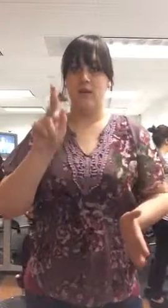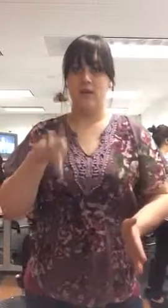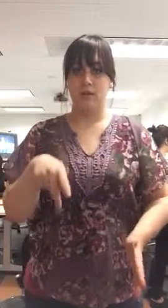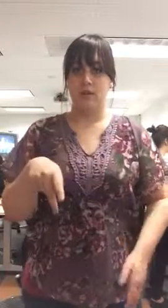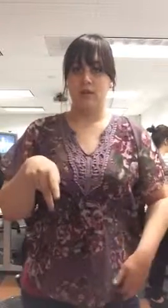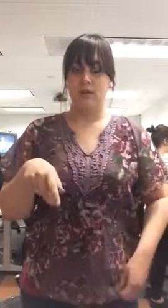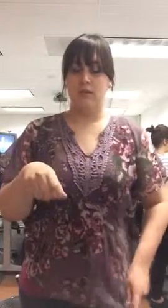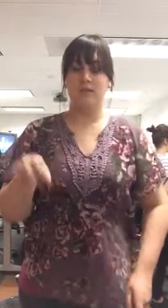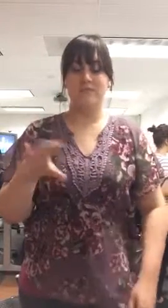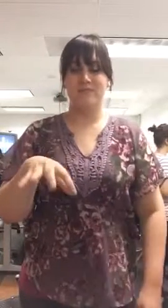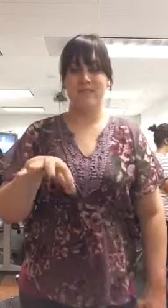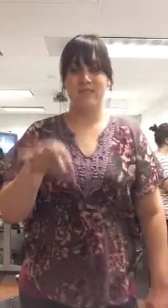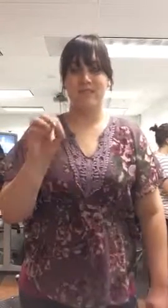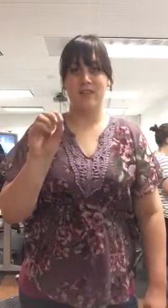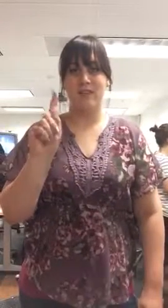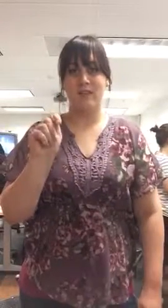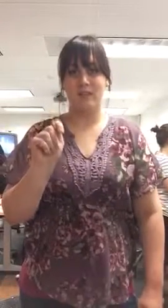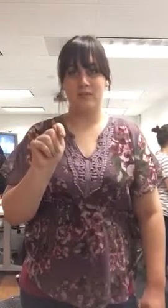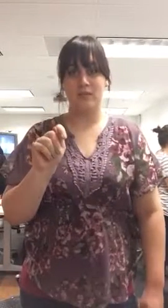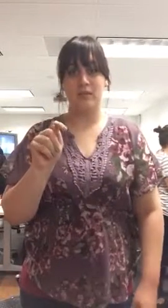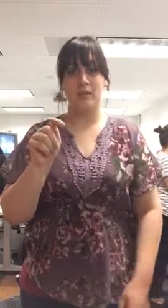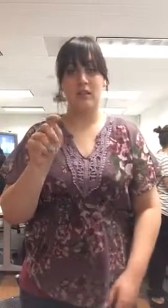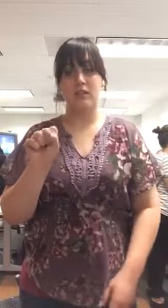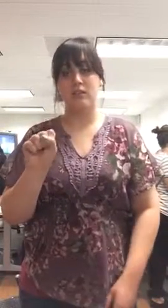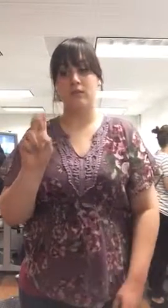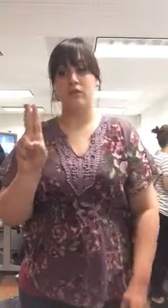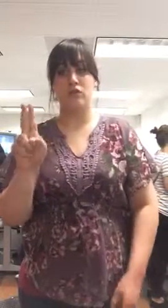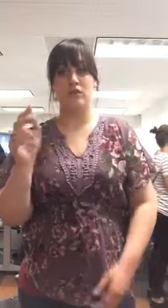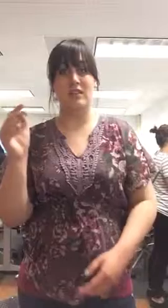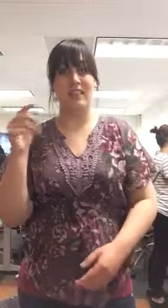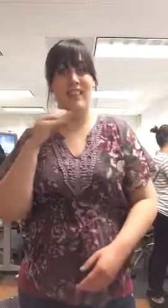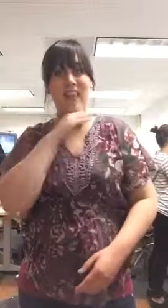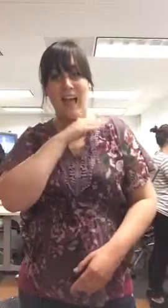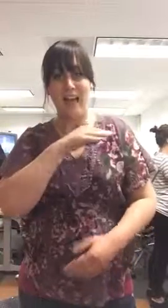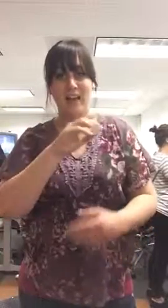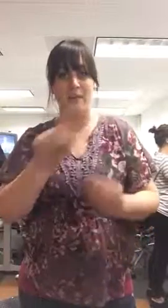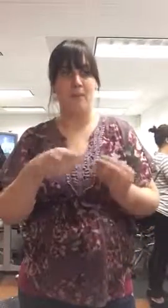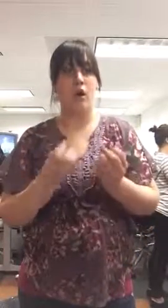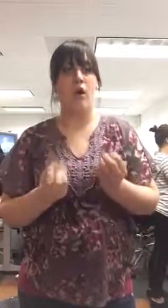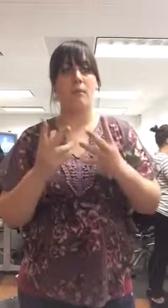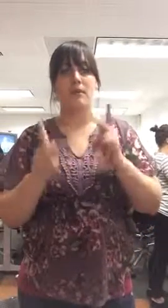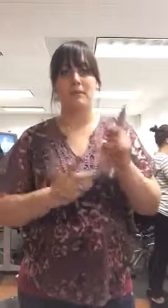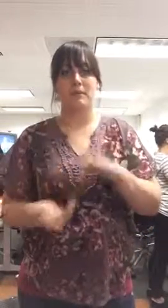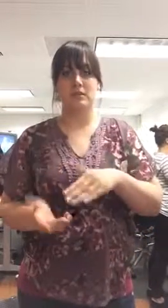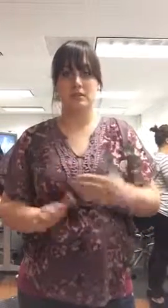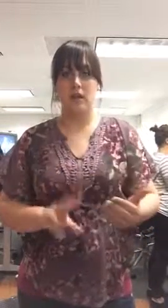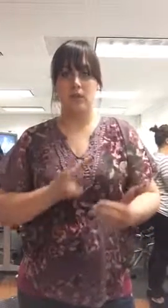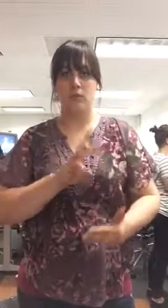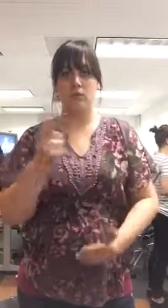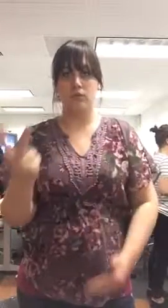ago that the Soviets lied about the number of people died during World War II. Some people in the United States said